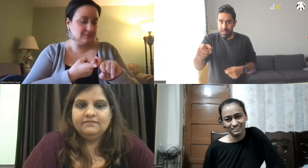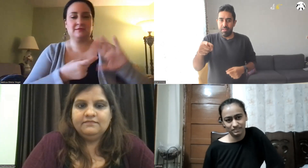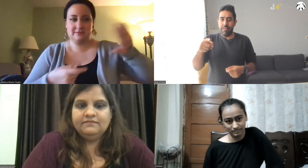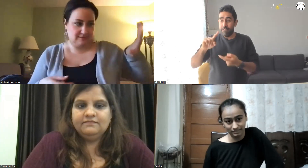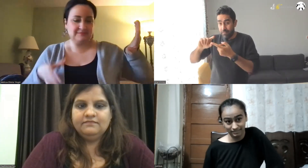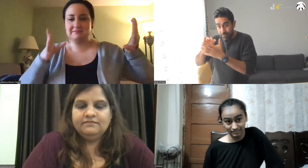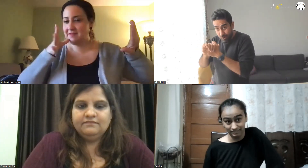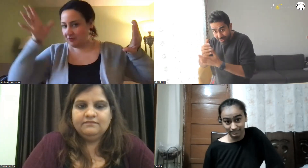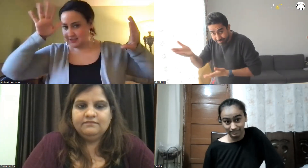So see,